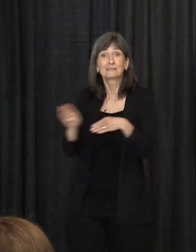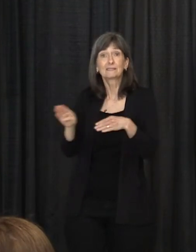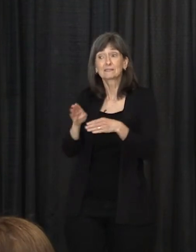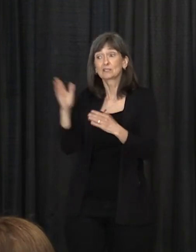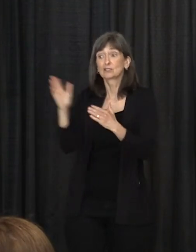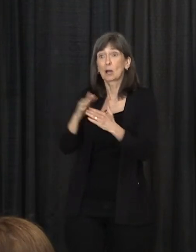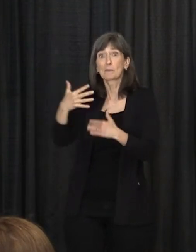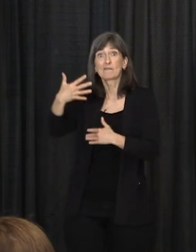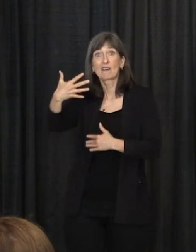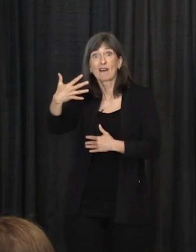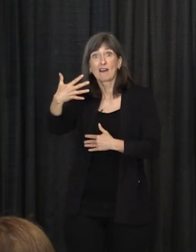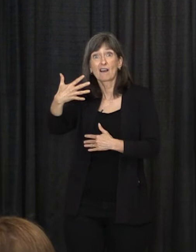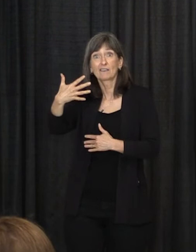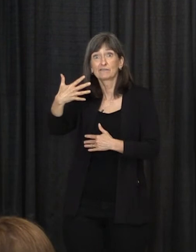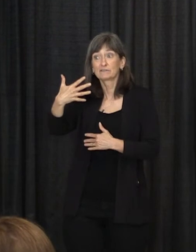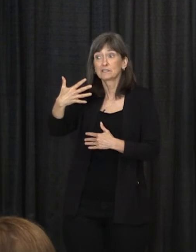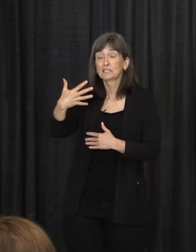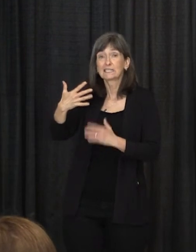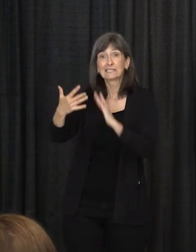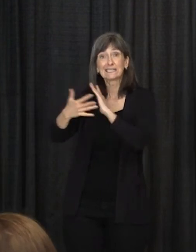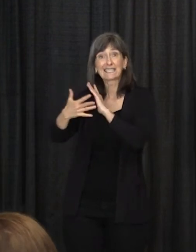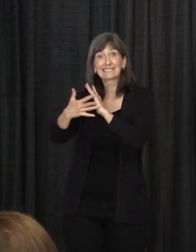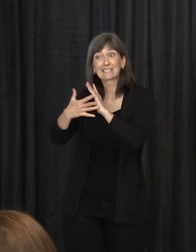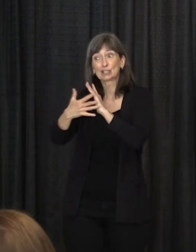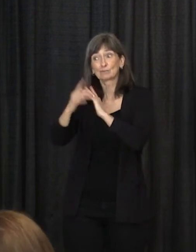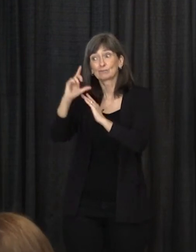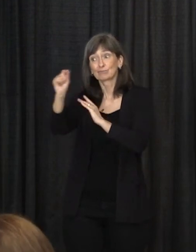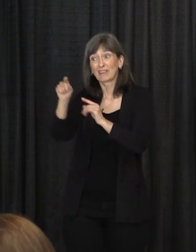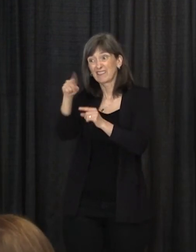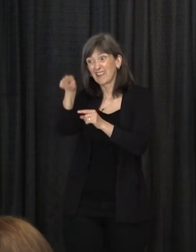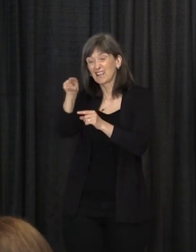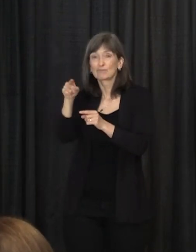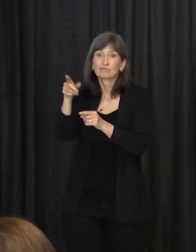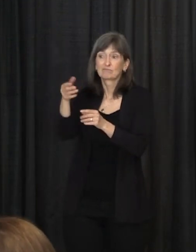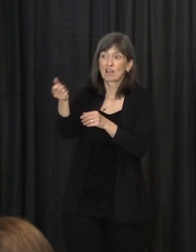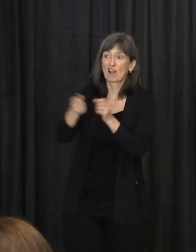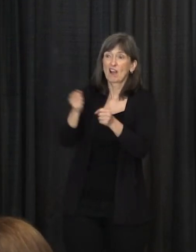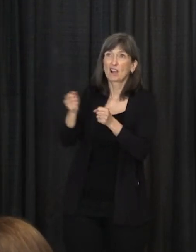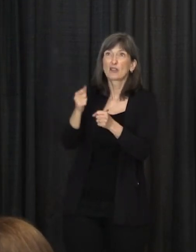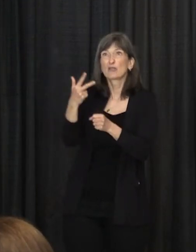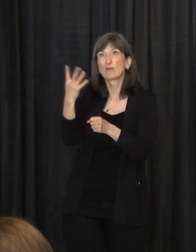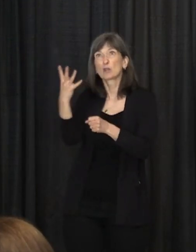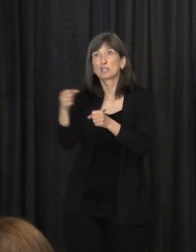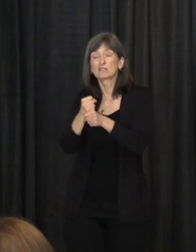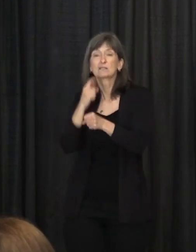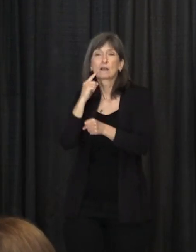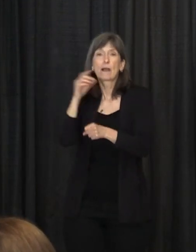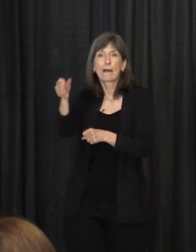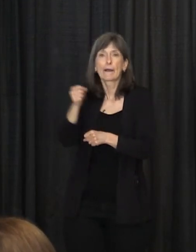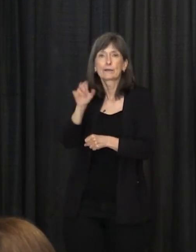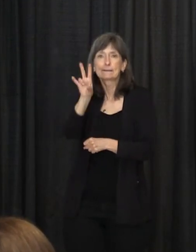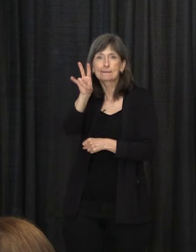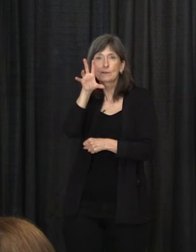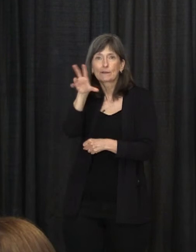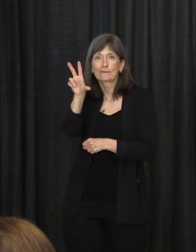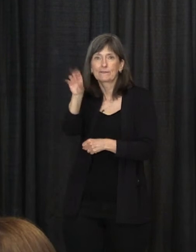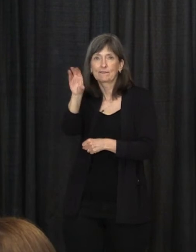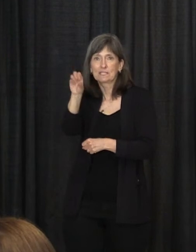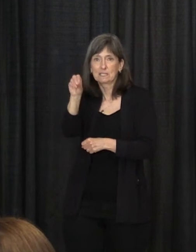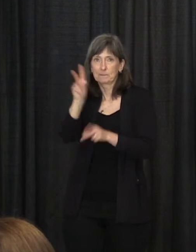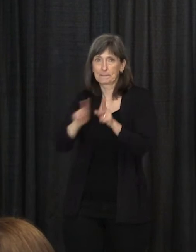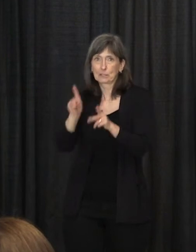top 5 fastest growing, we call them, expect to hire about 750 in the next 3 to 4 years. So we're working